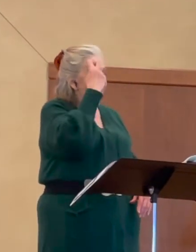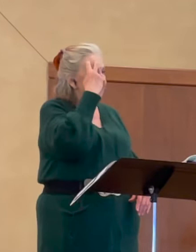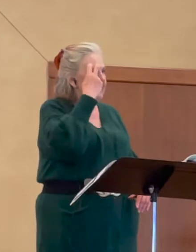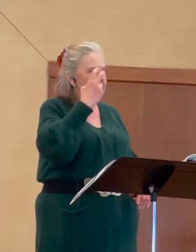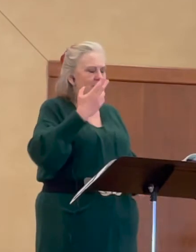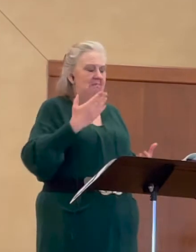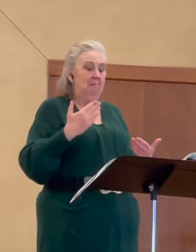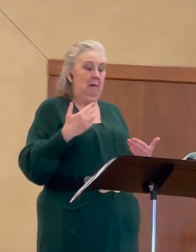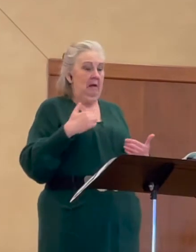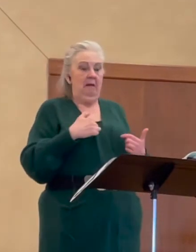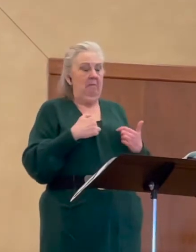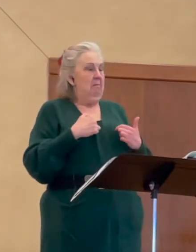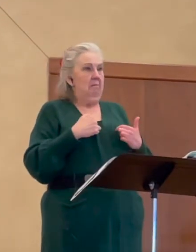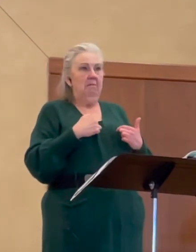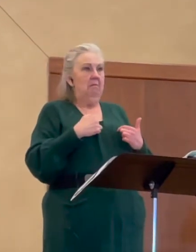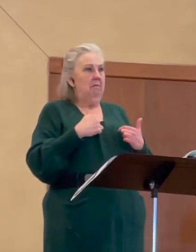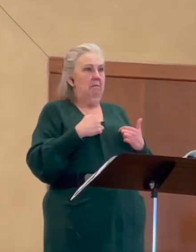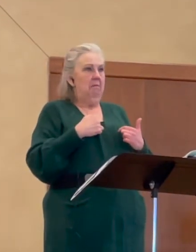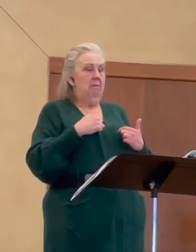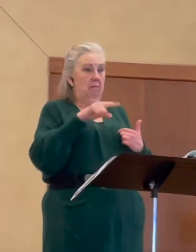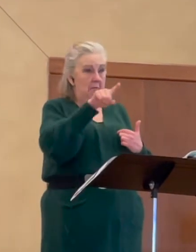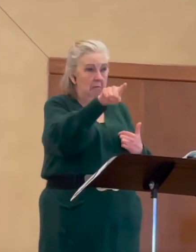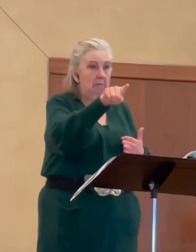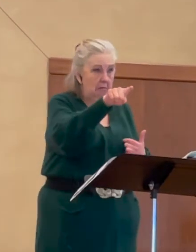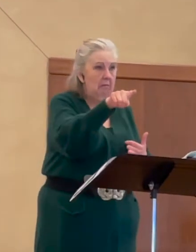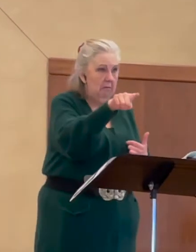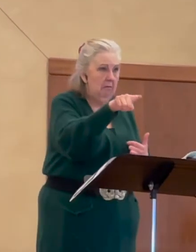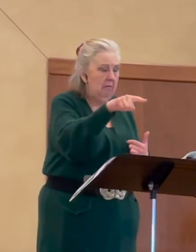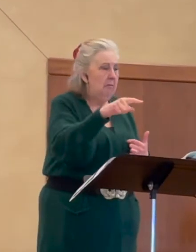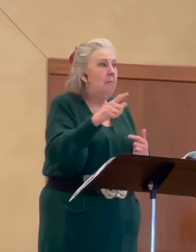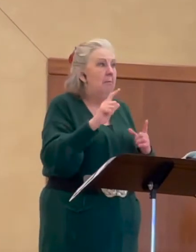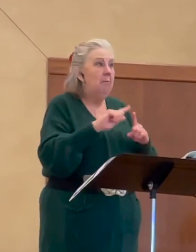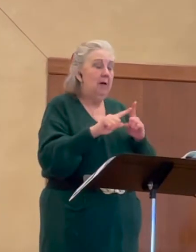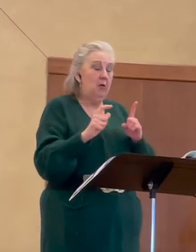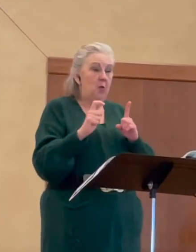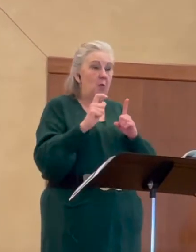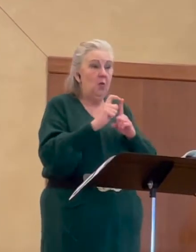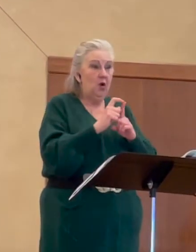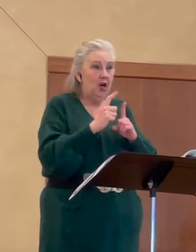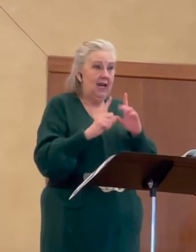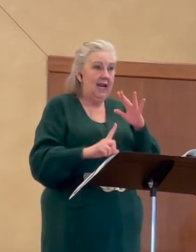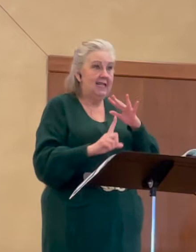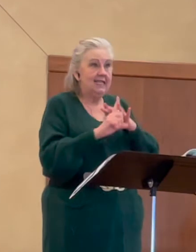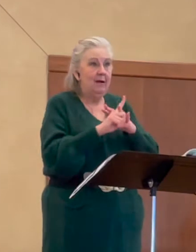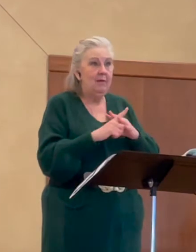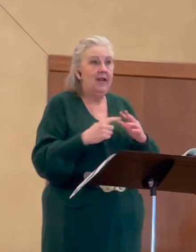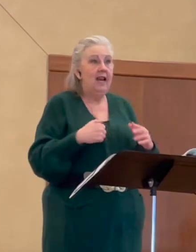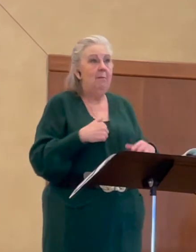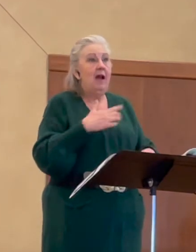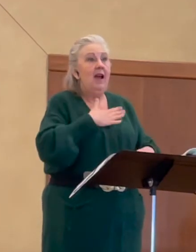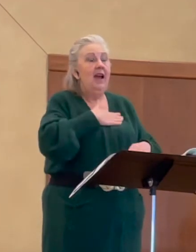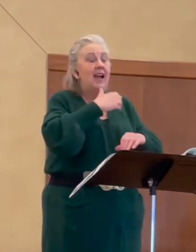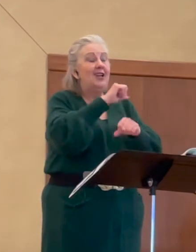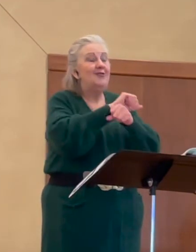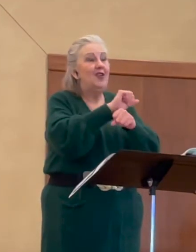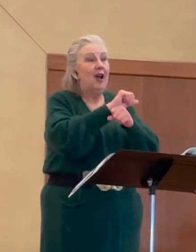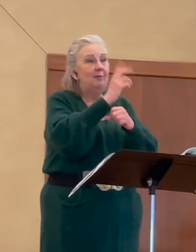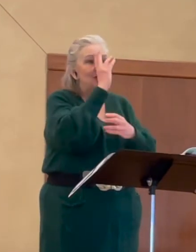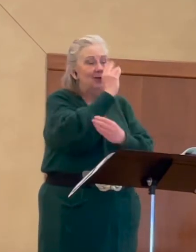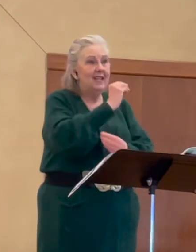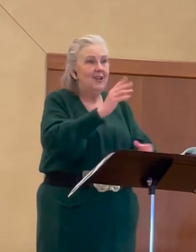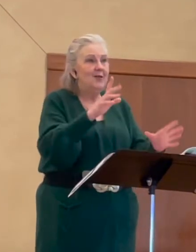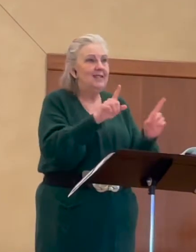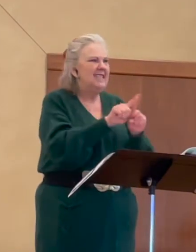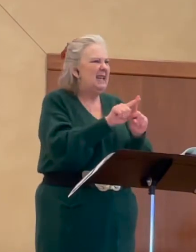maybe someone else. But the word has come, and it is my job to tell you this, as it was Gabriel's job to tell Mary